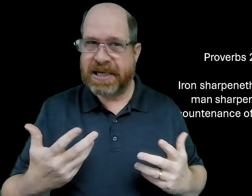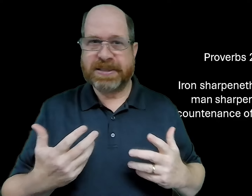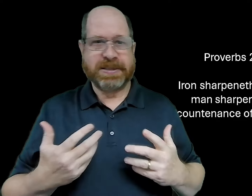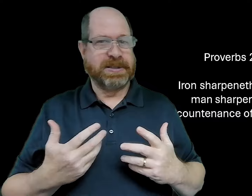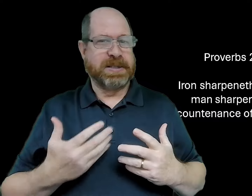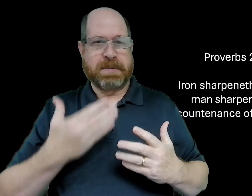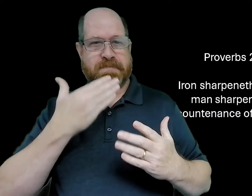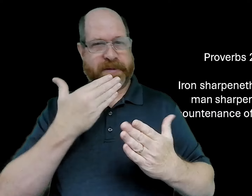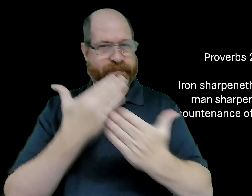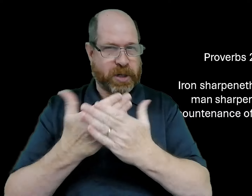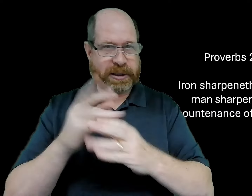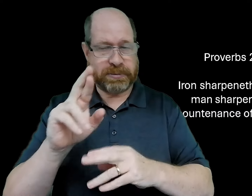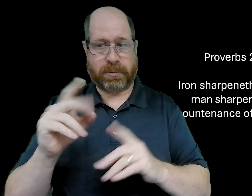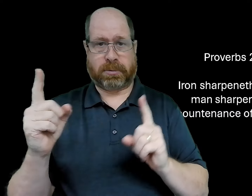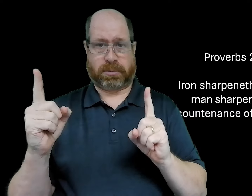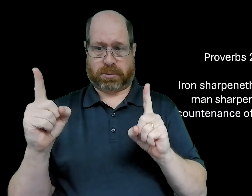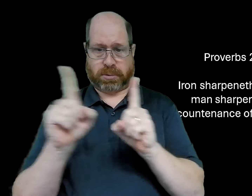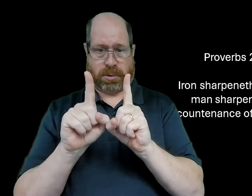That could be somebody like a best friend or